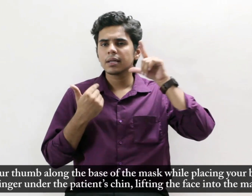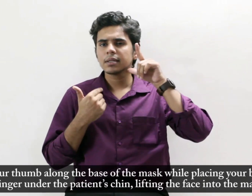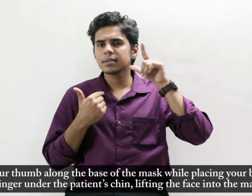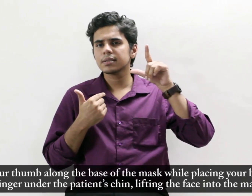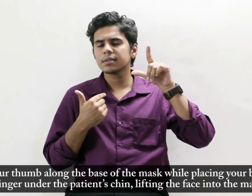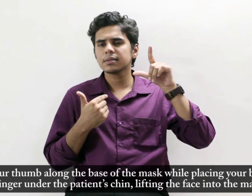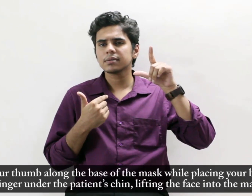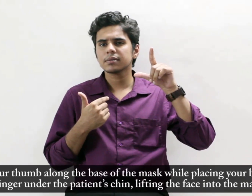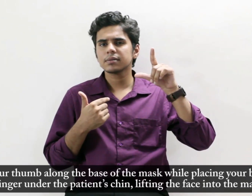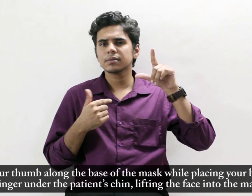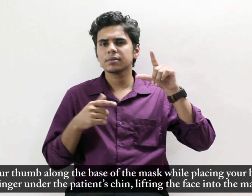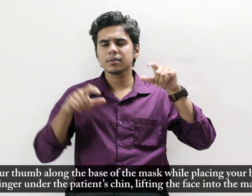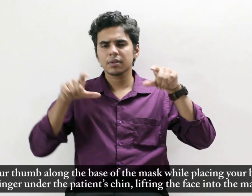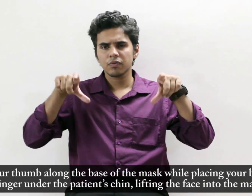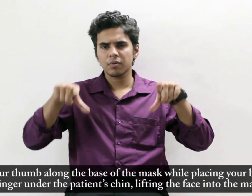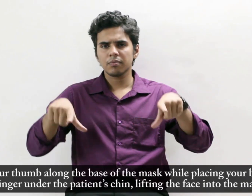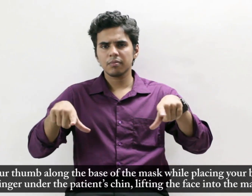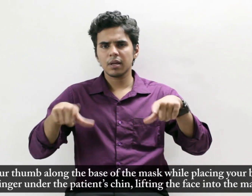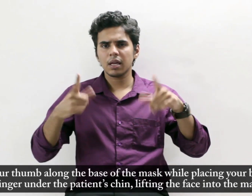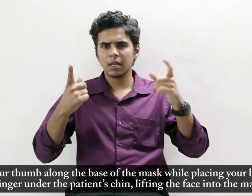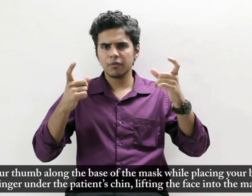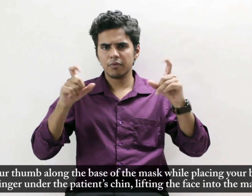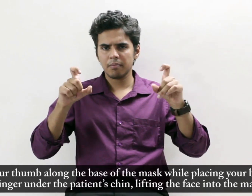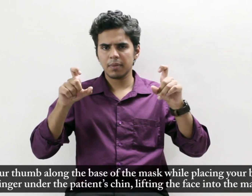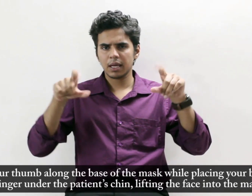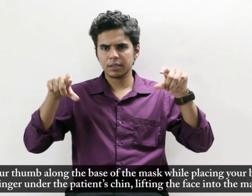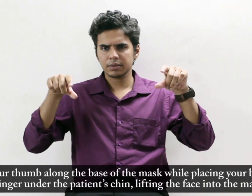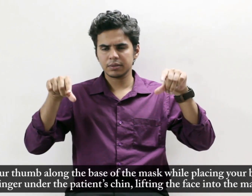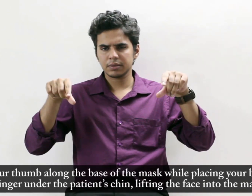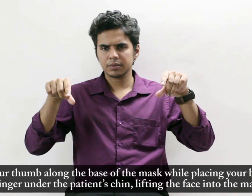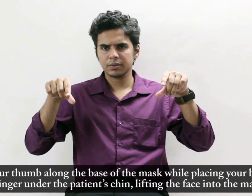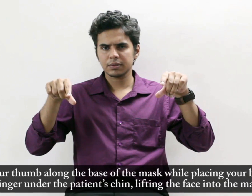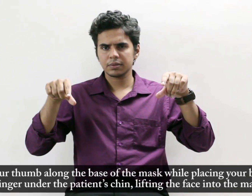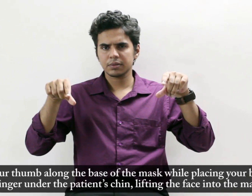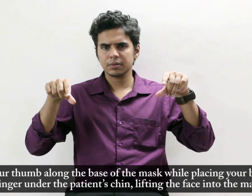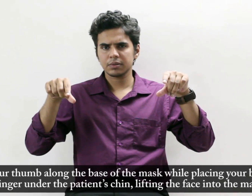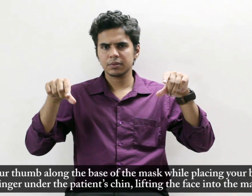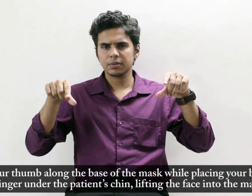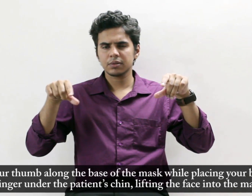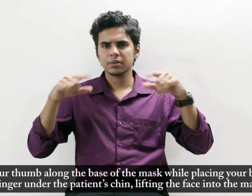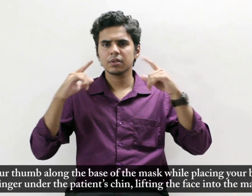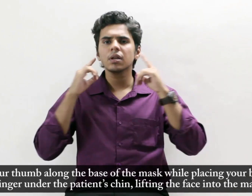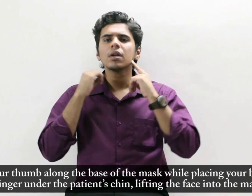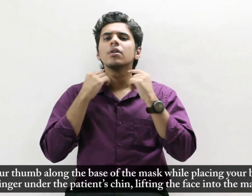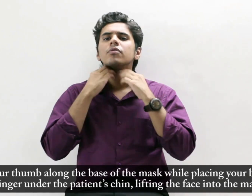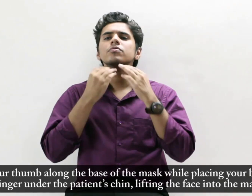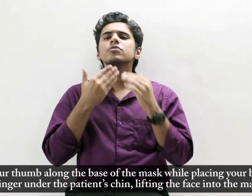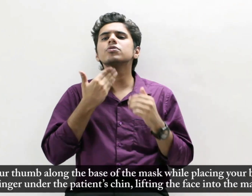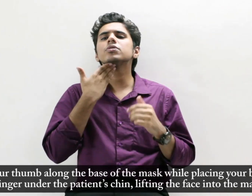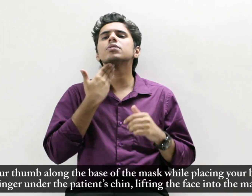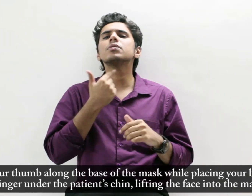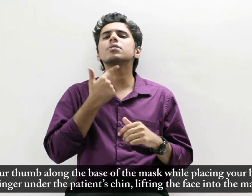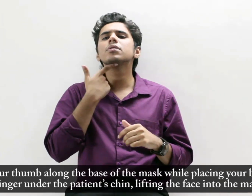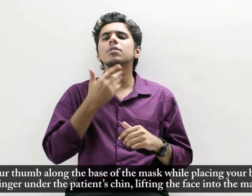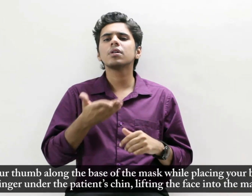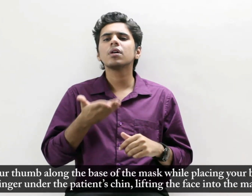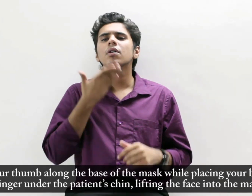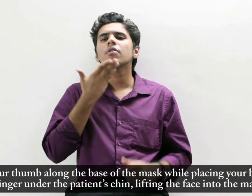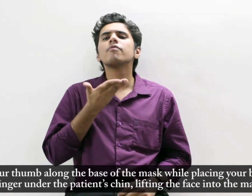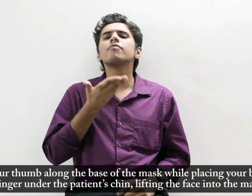Place your thumb along the base of the mask while placing your bent index finger under the patient's chin, lifting the face